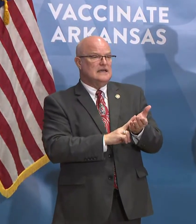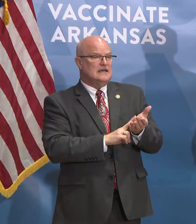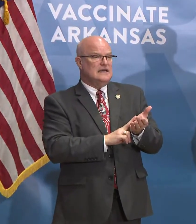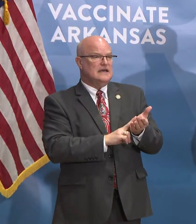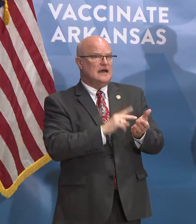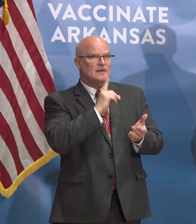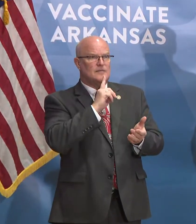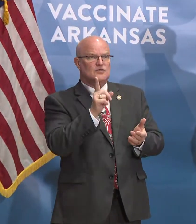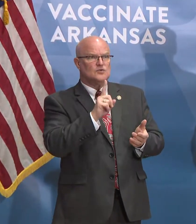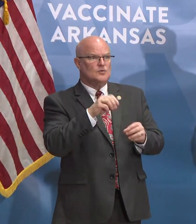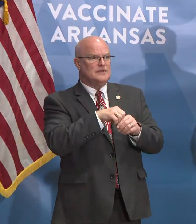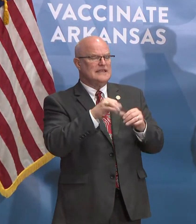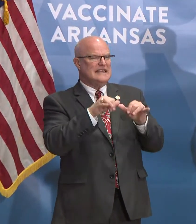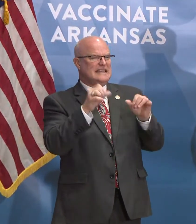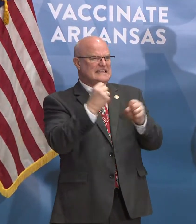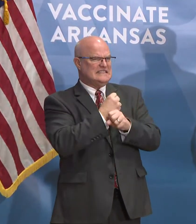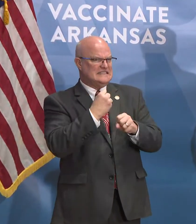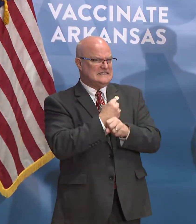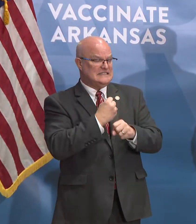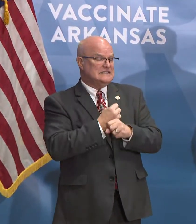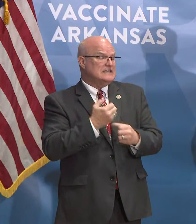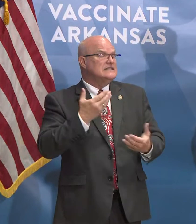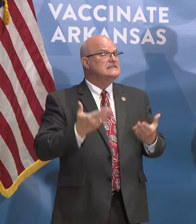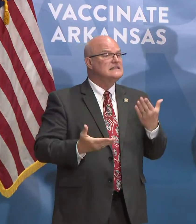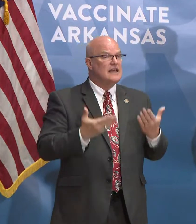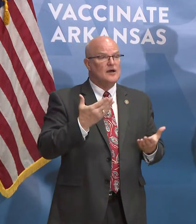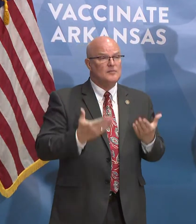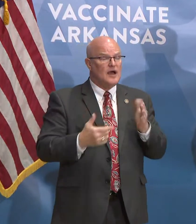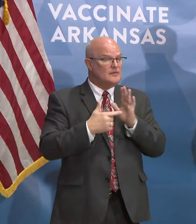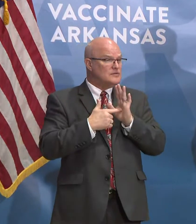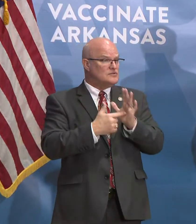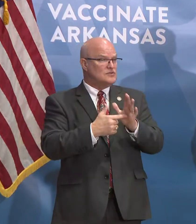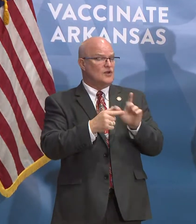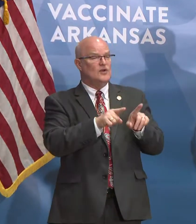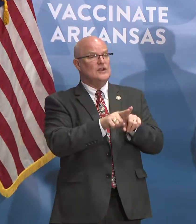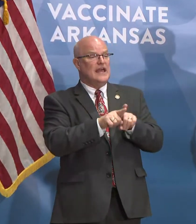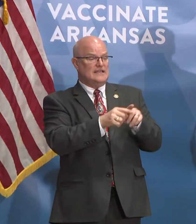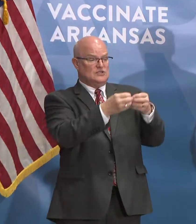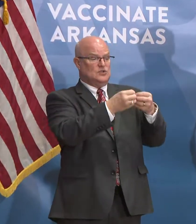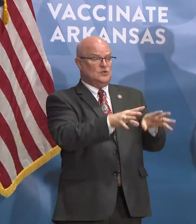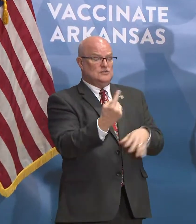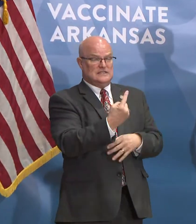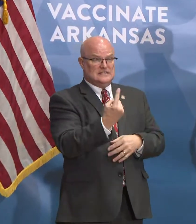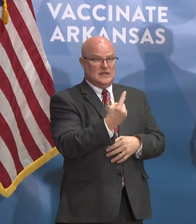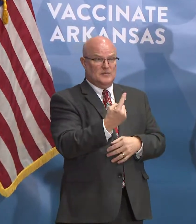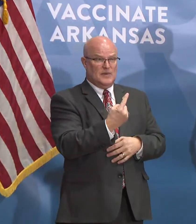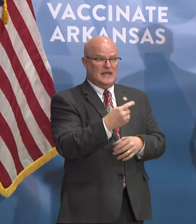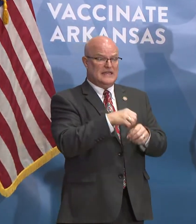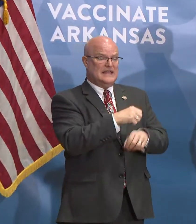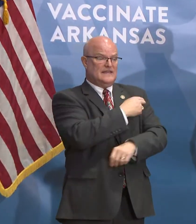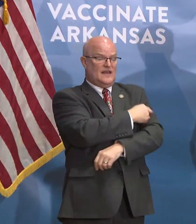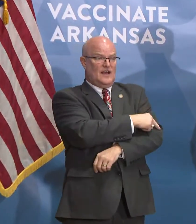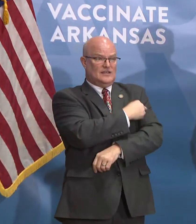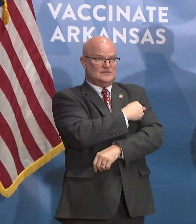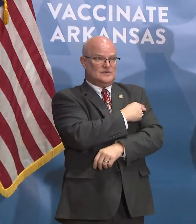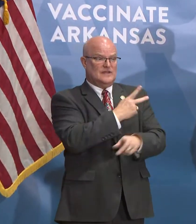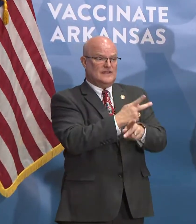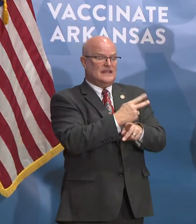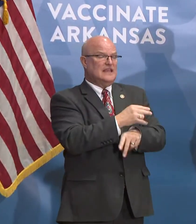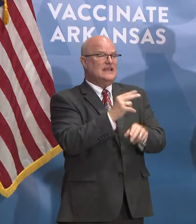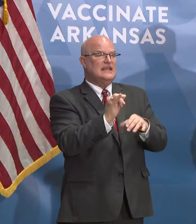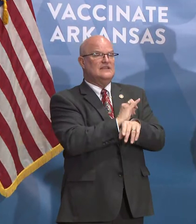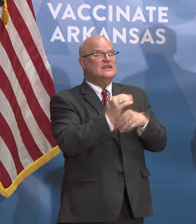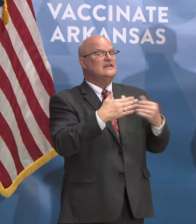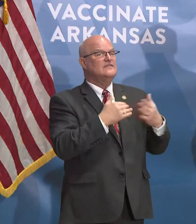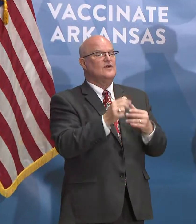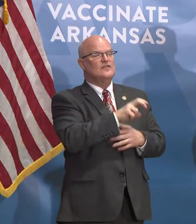I'm not sure where that would be in the statistics. That might be reflected as losing someone in the care industry, even